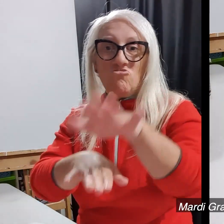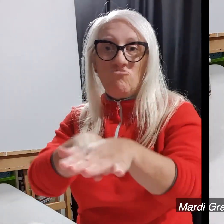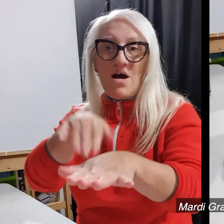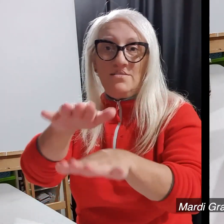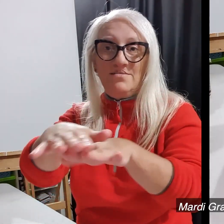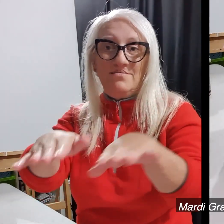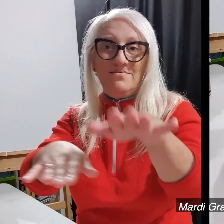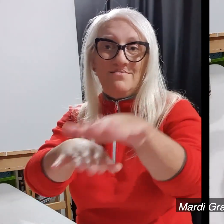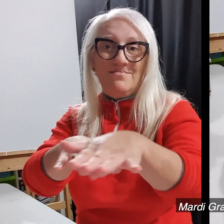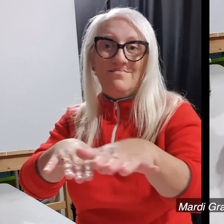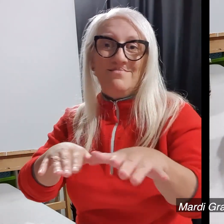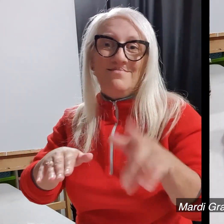Mardi Gras.